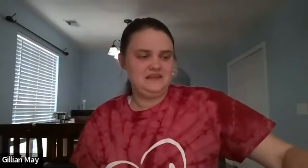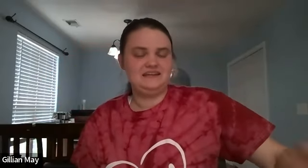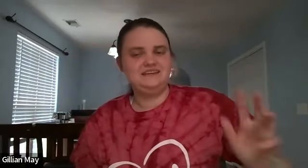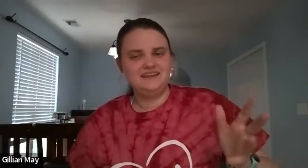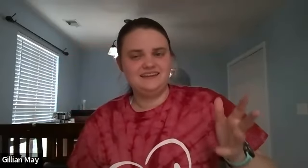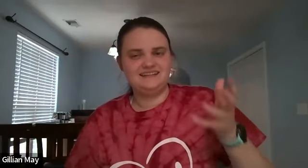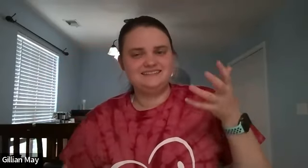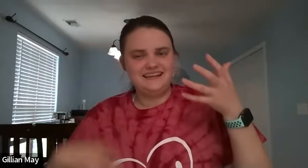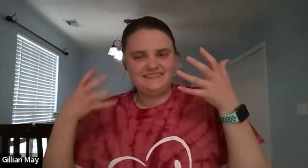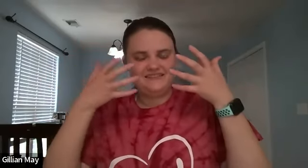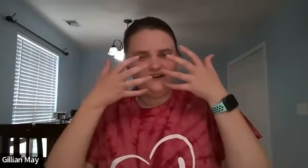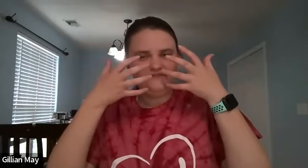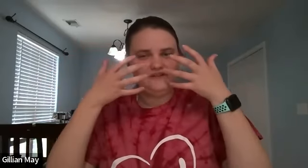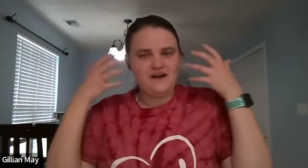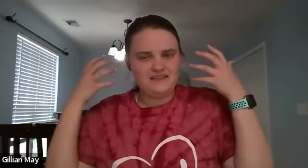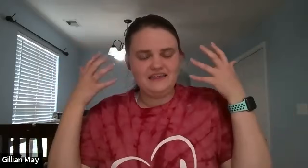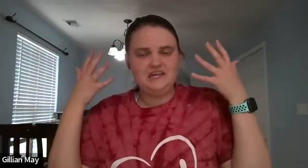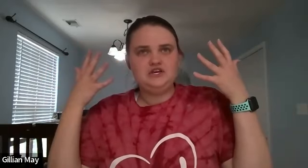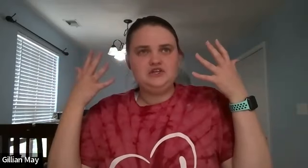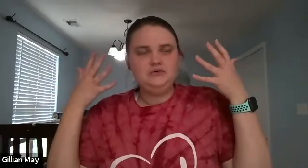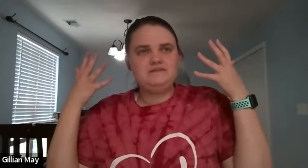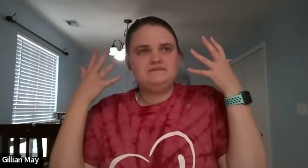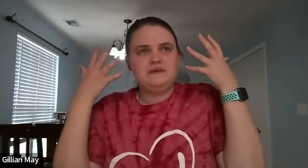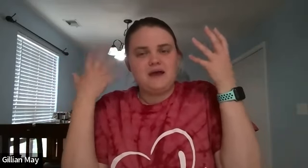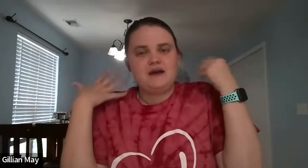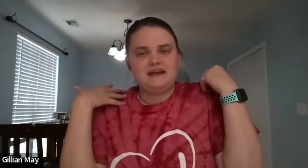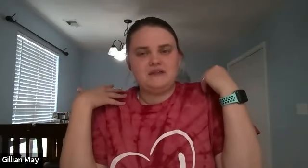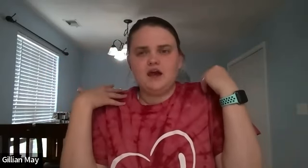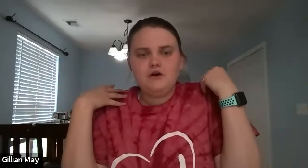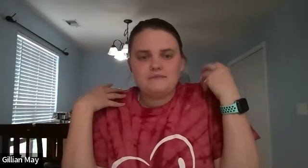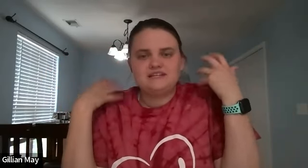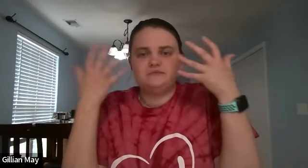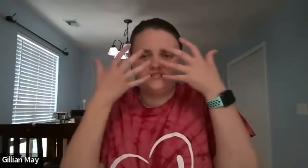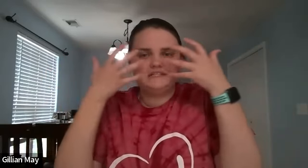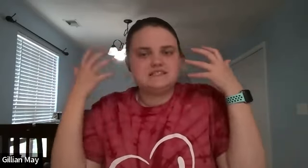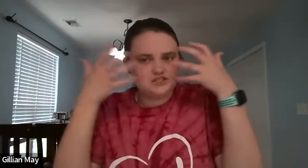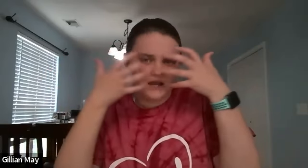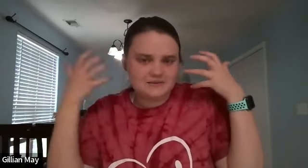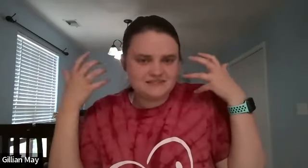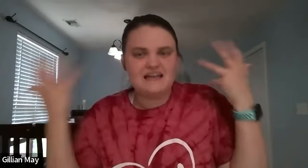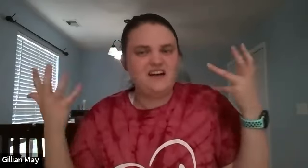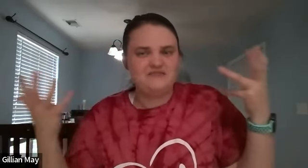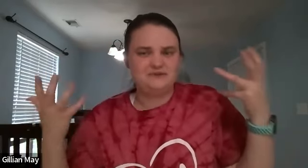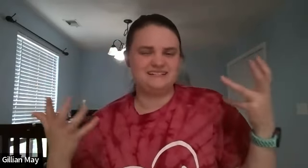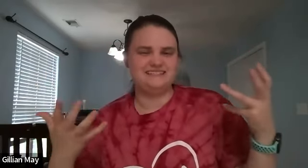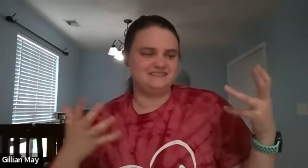And again, it's like, I love the lot, like you can, in my mind, I'm like, oh, that makes so much sense. The stripes. I love when I see signs like